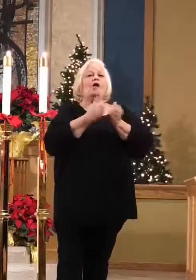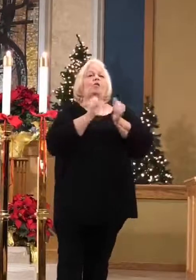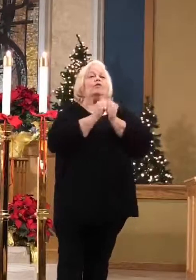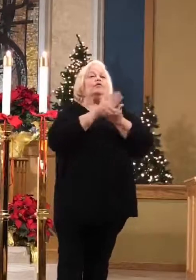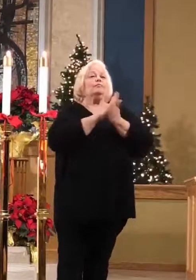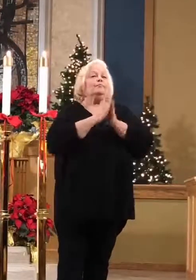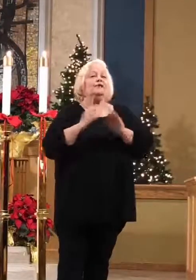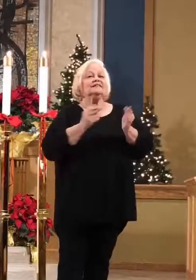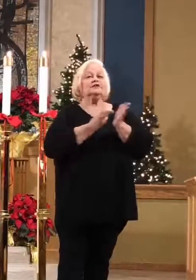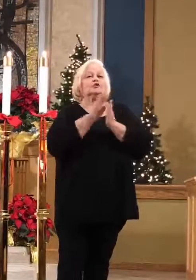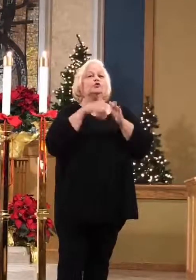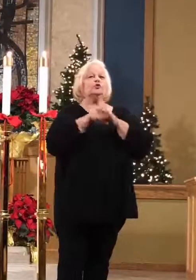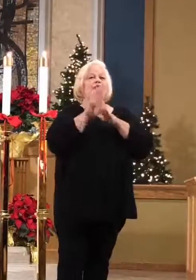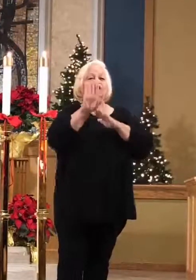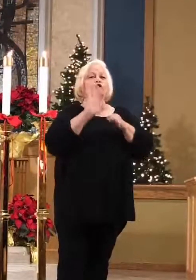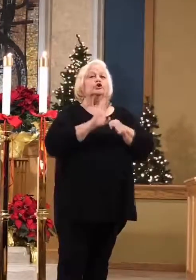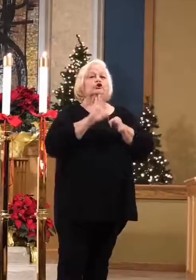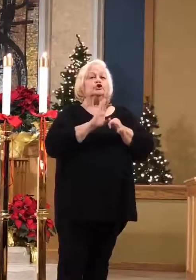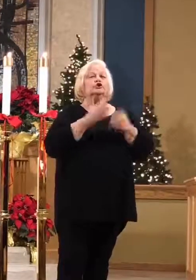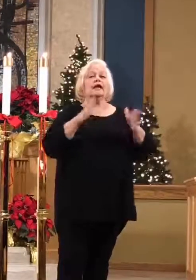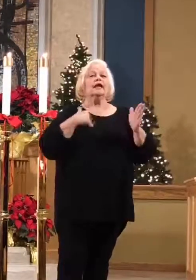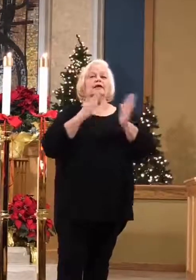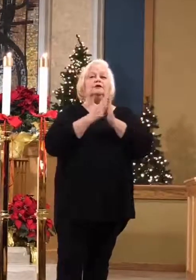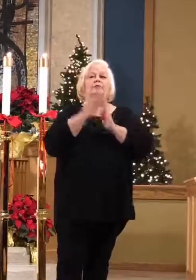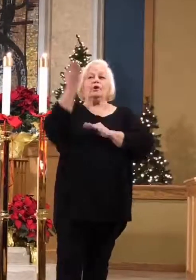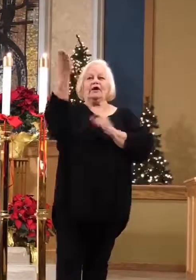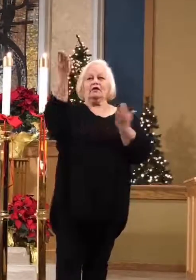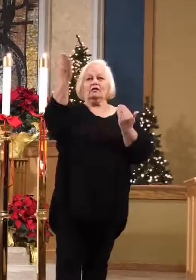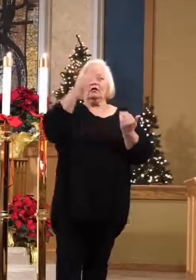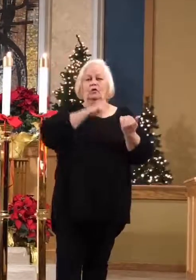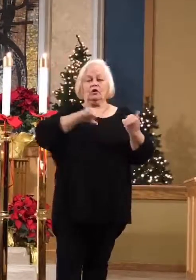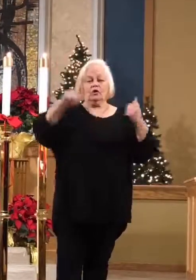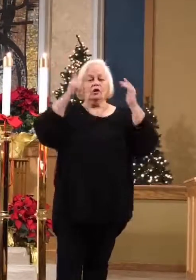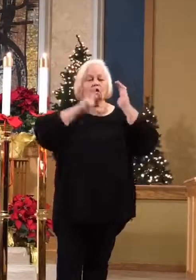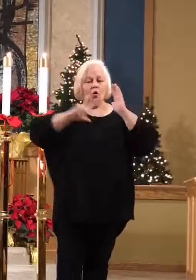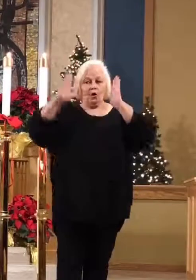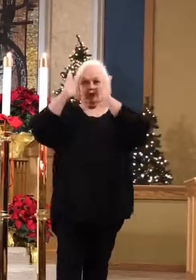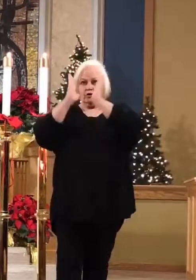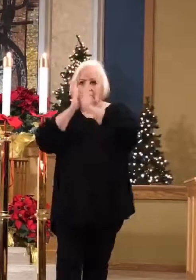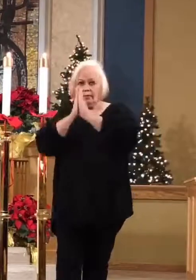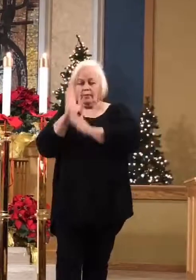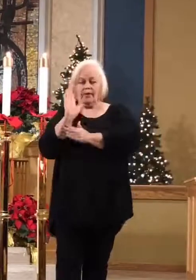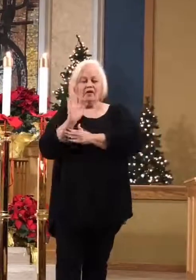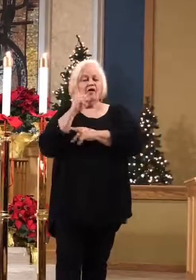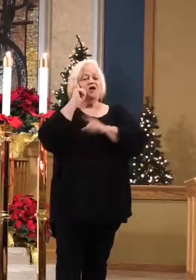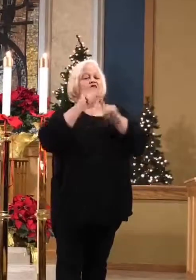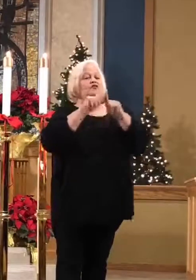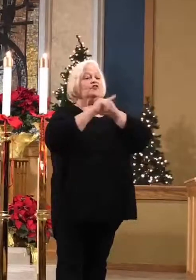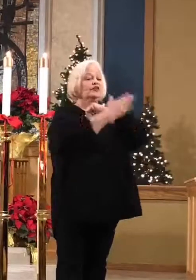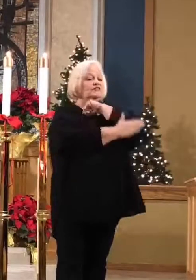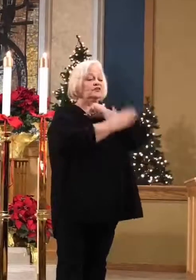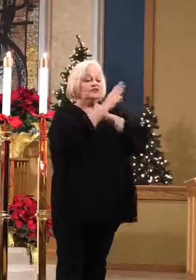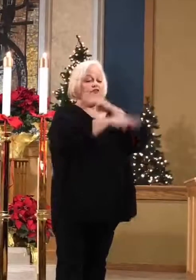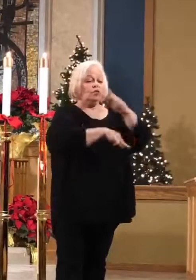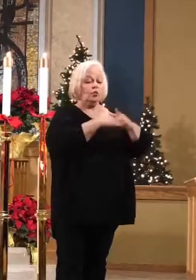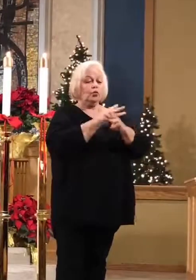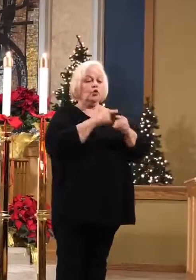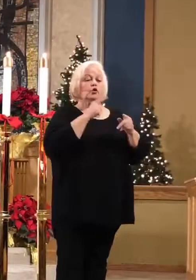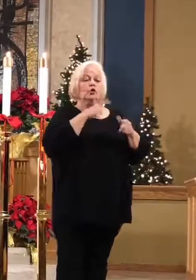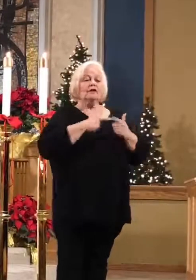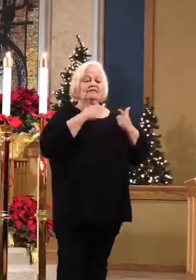fold, let us pray to the Lord. Lord, hear our prayer. For the nations of a world in